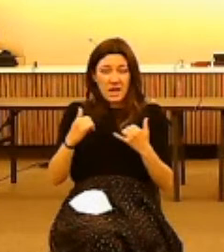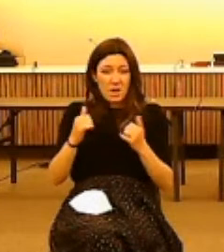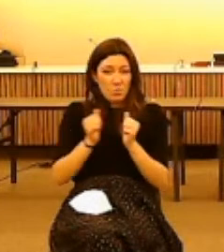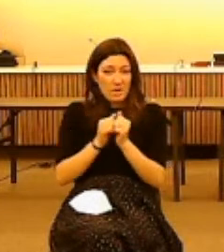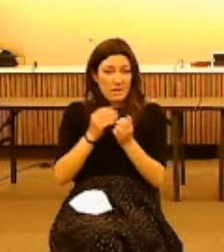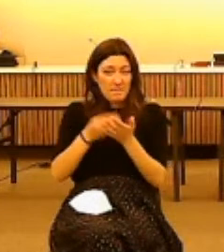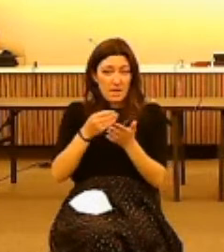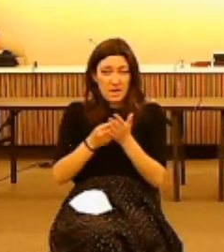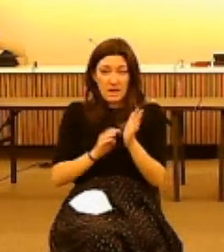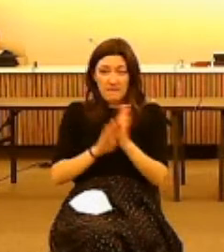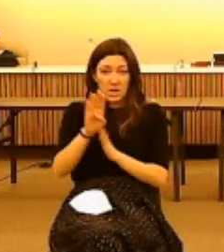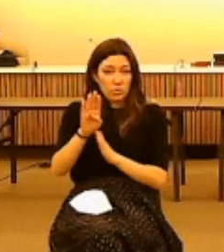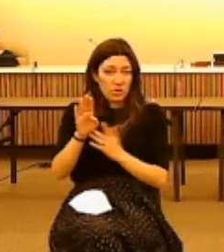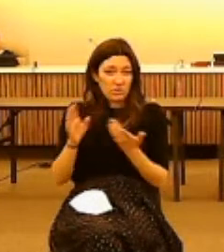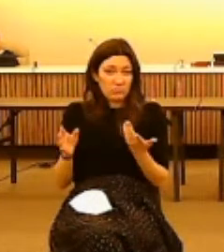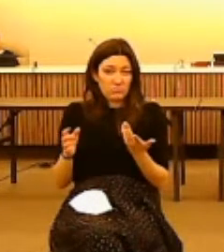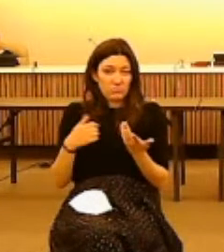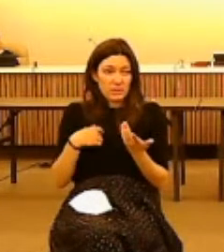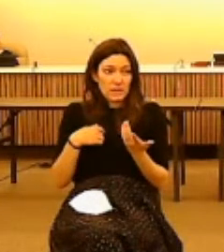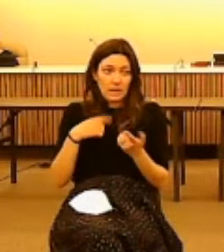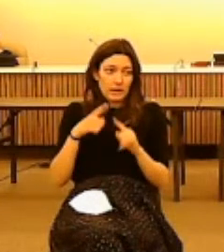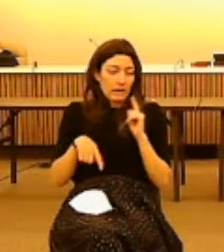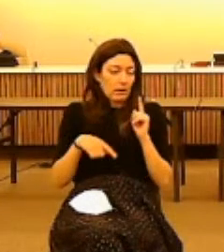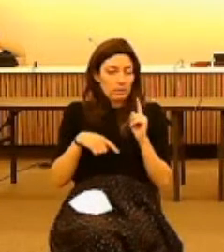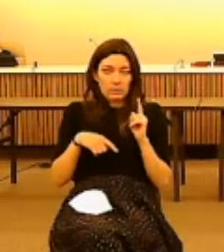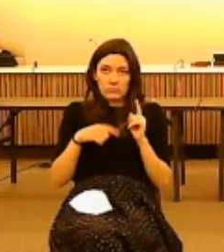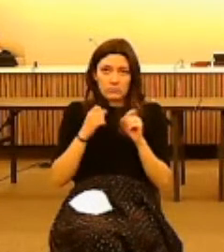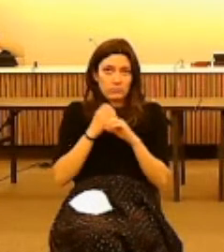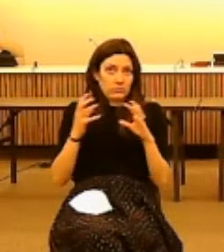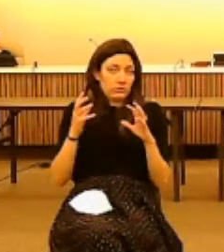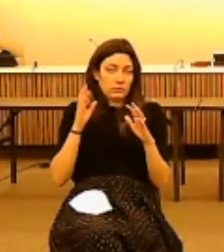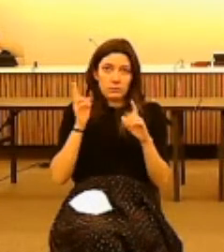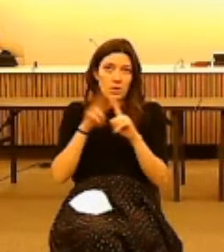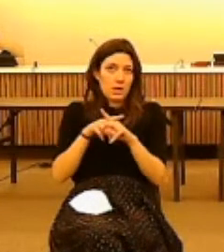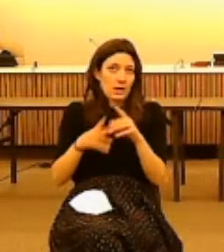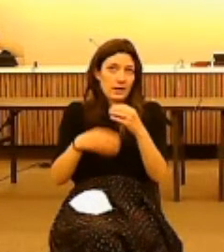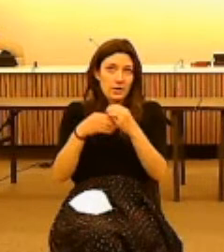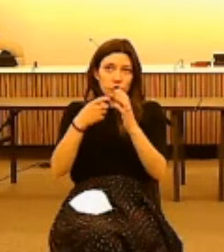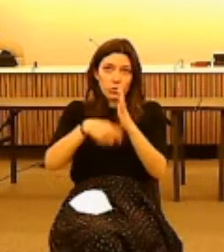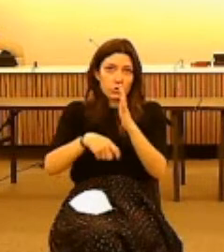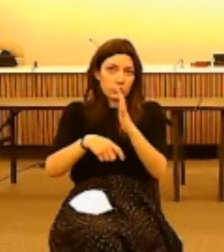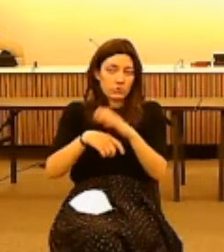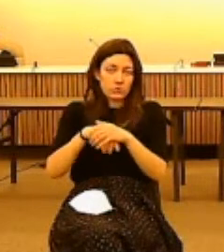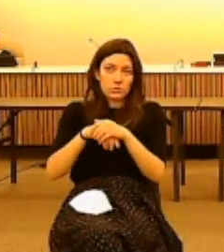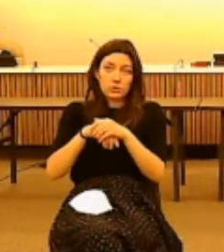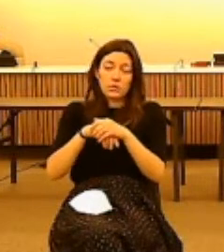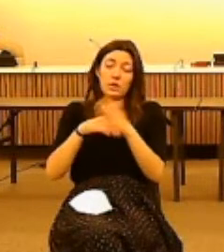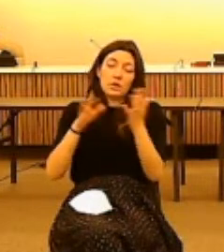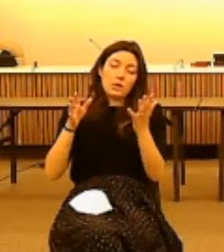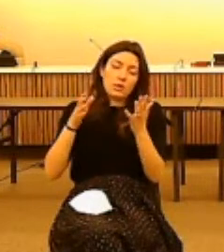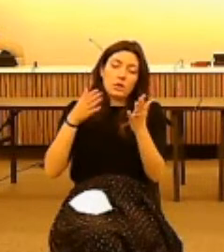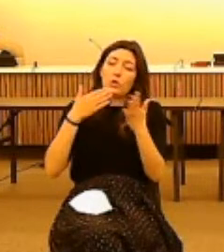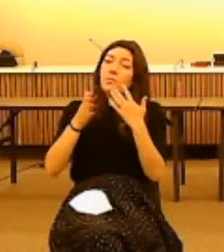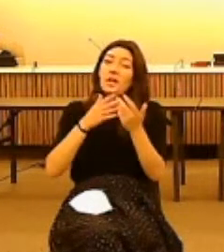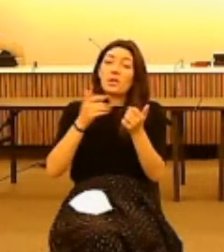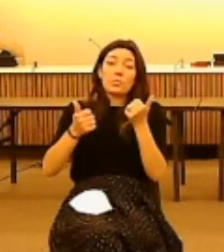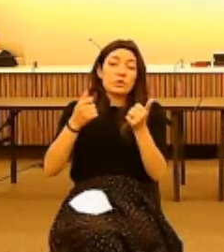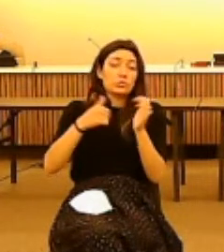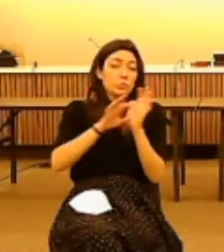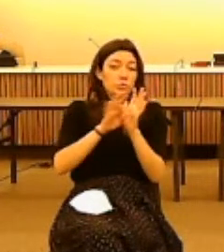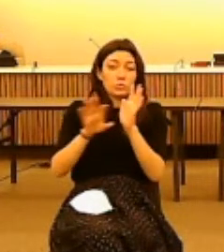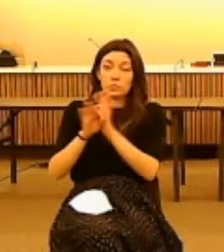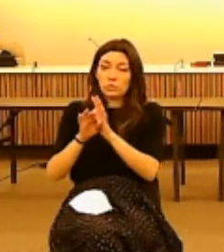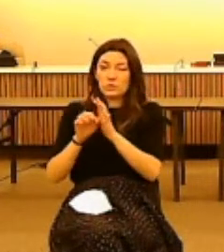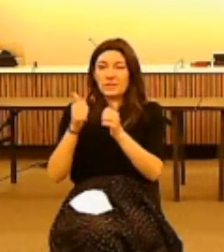can't see putting an additional charge. Now, with that said, no matter what we choose, every resident